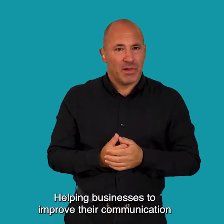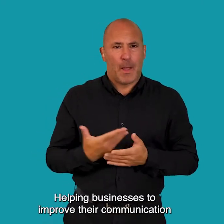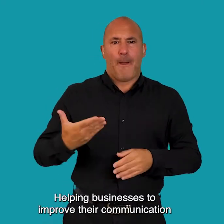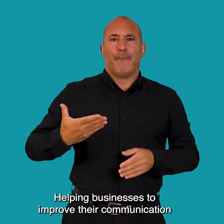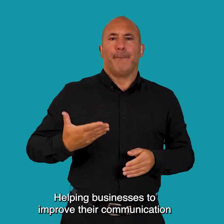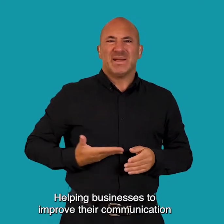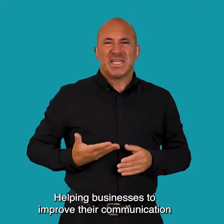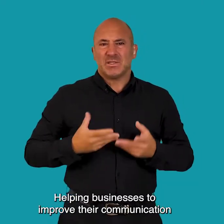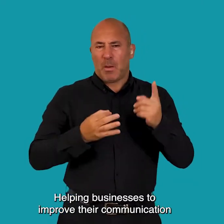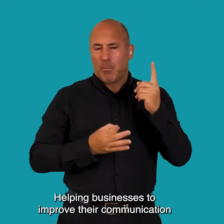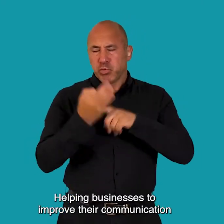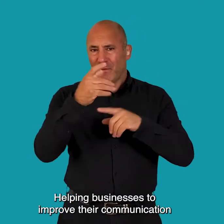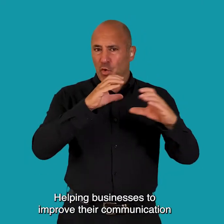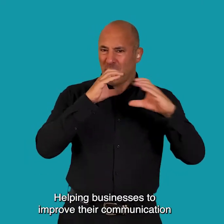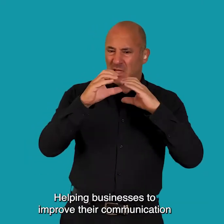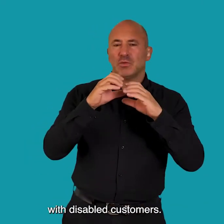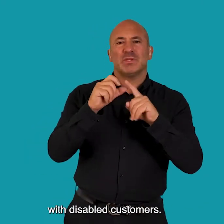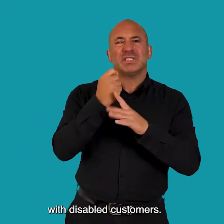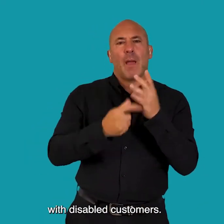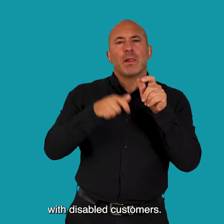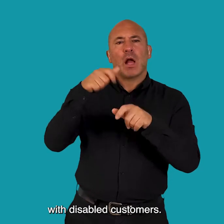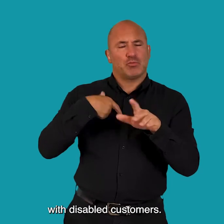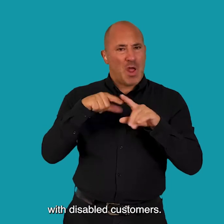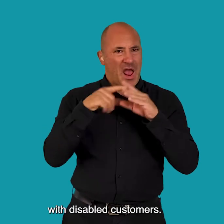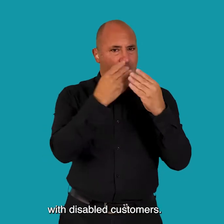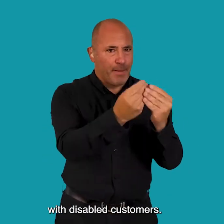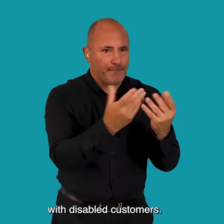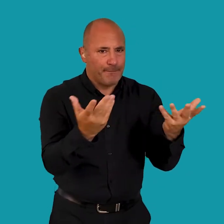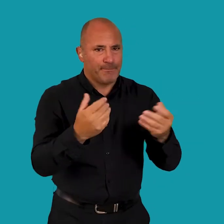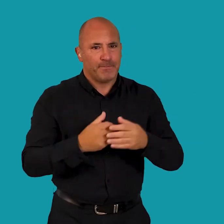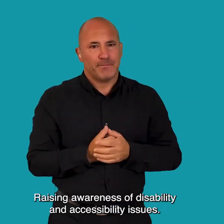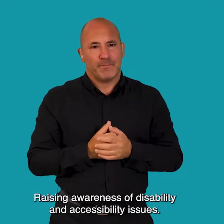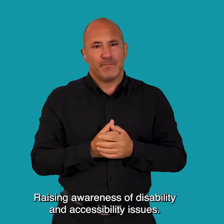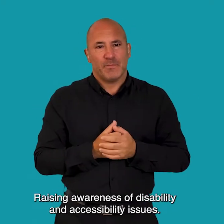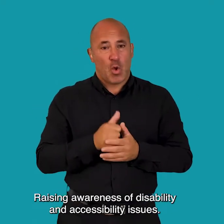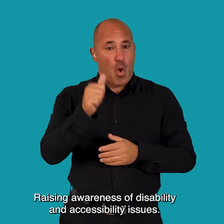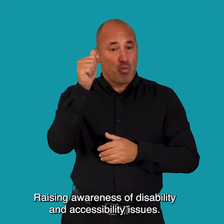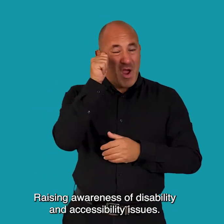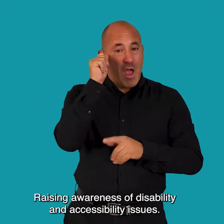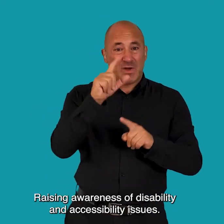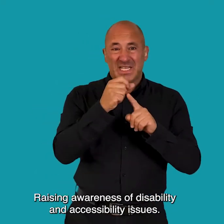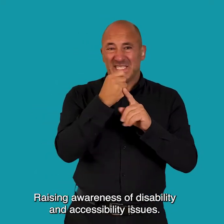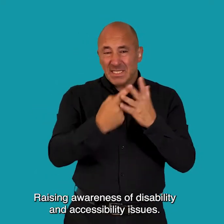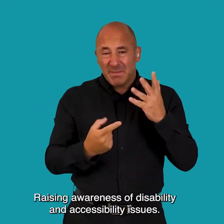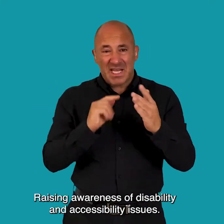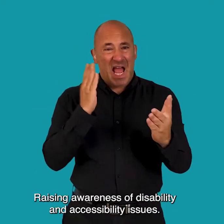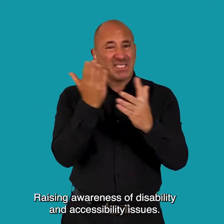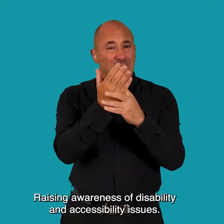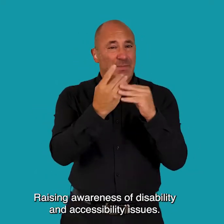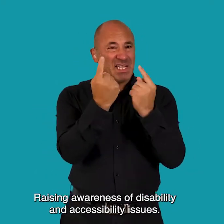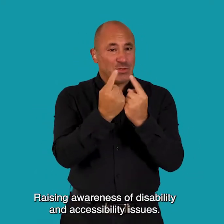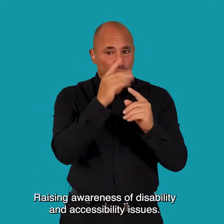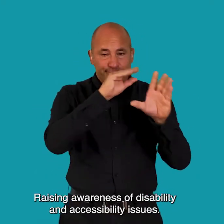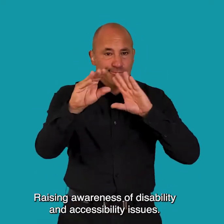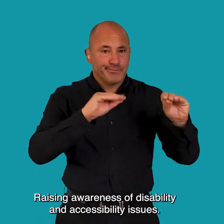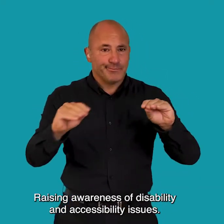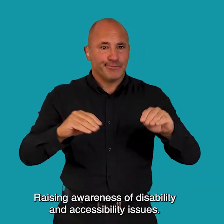to improve their communication with disabled customers, raising awareness of disability and accessibility